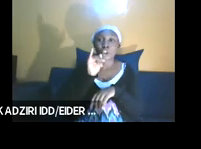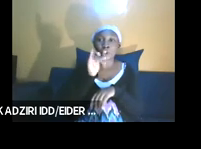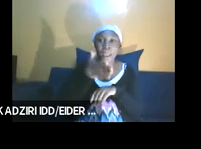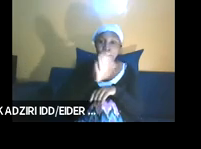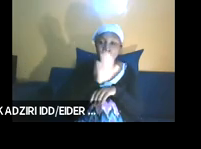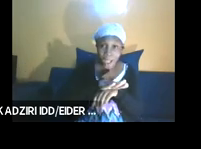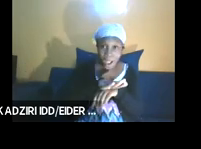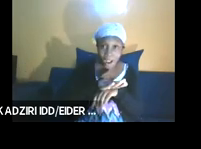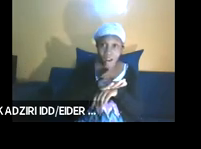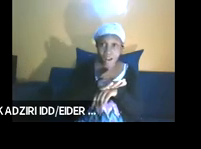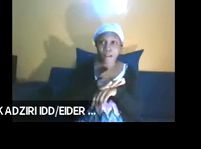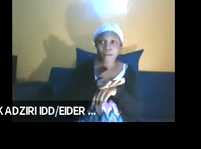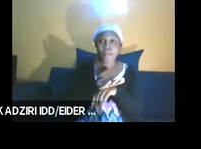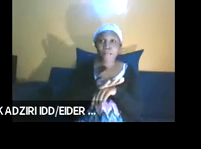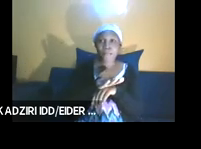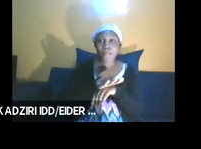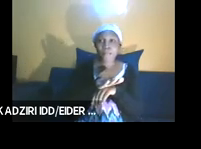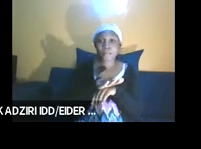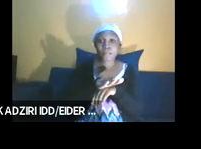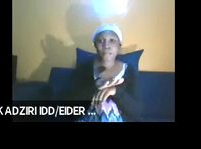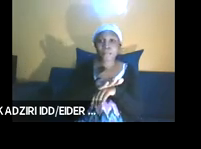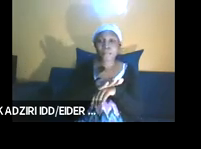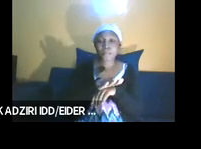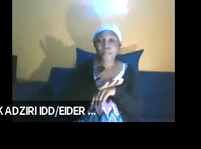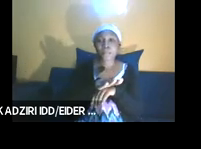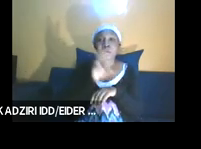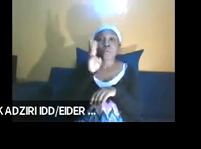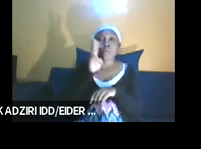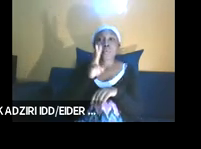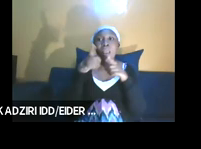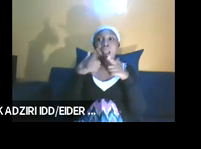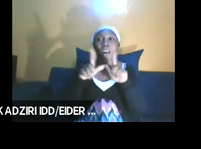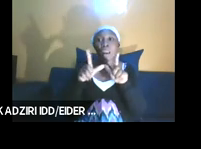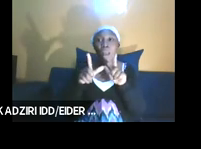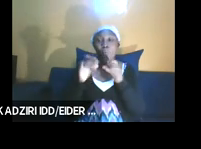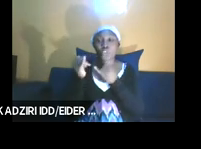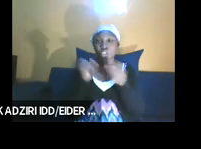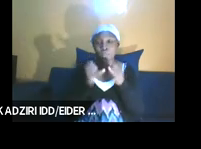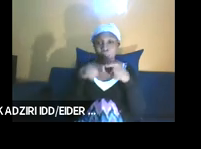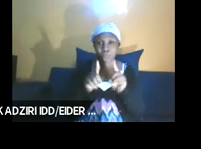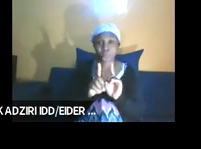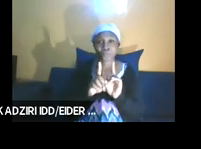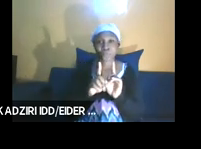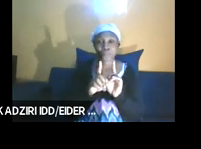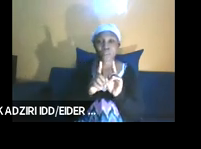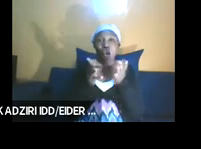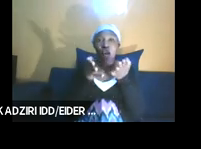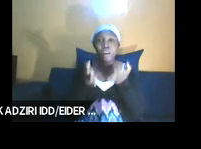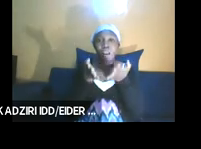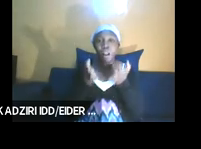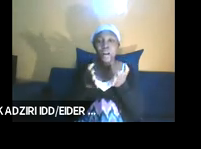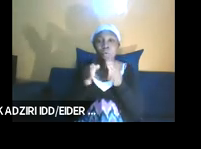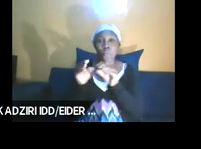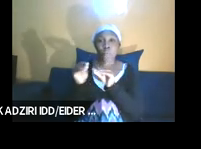Communication Africa. Once she's back, she will allow her to introduce herself. And now let us go to